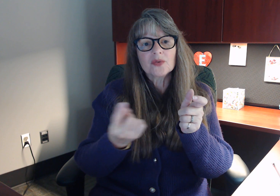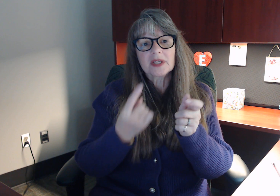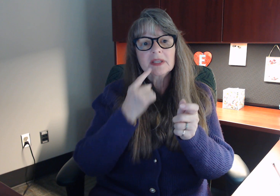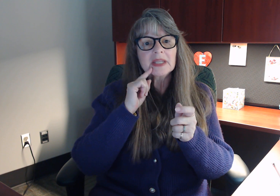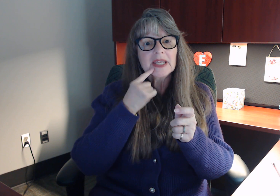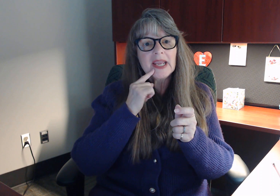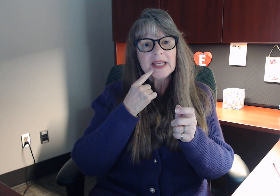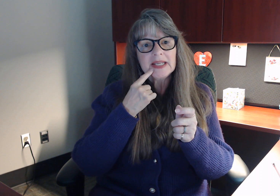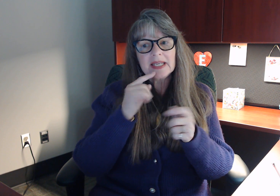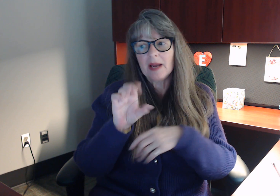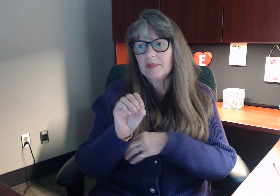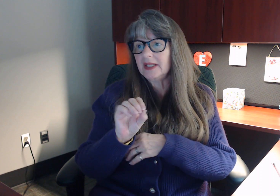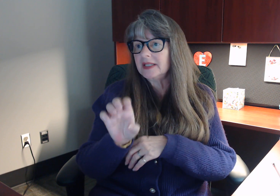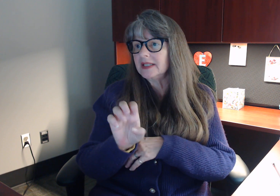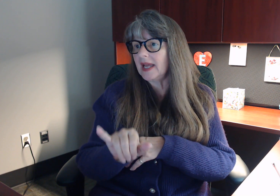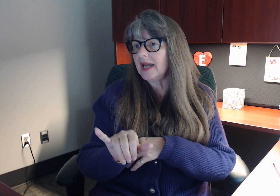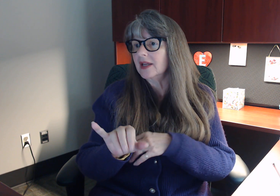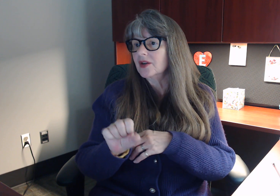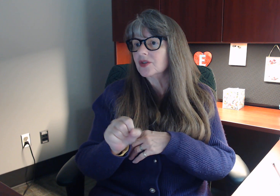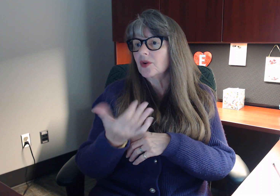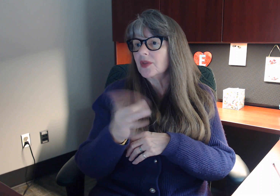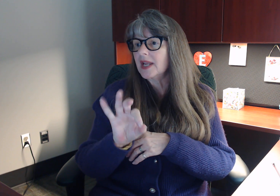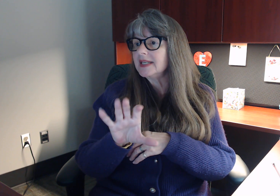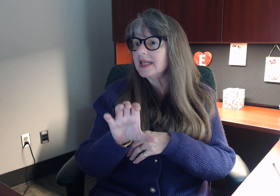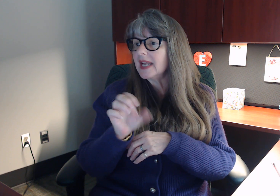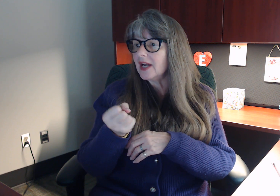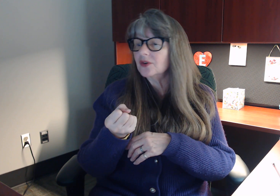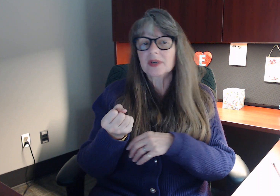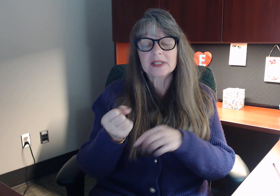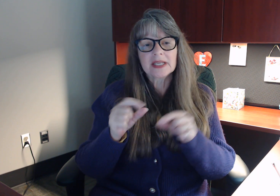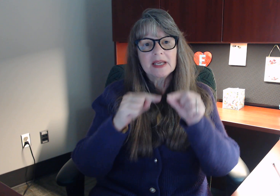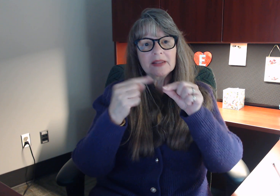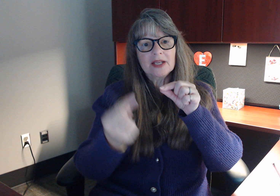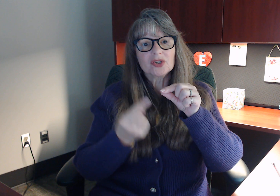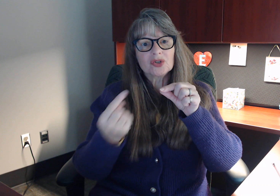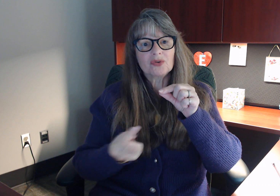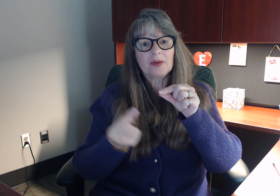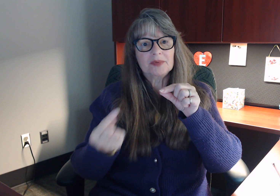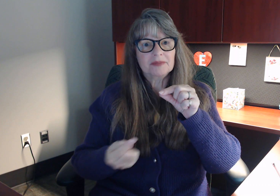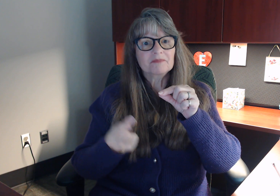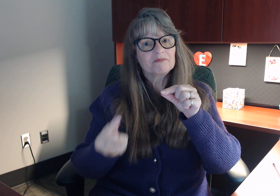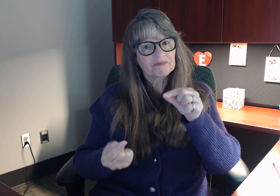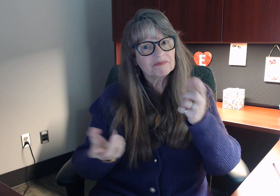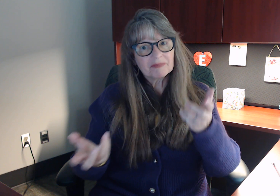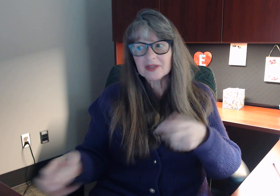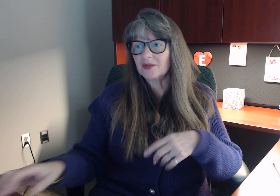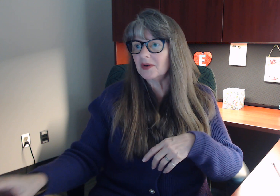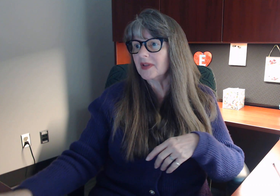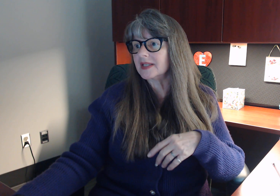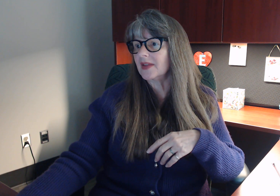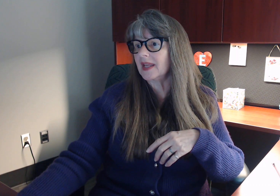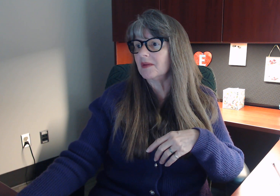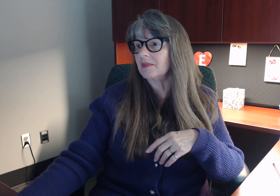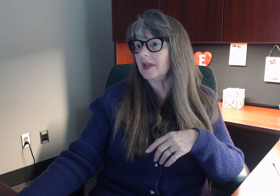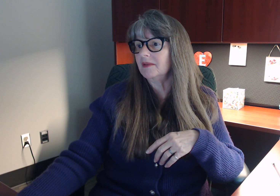the candy company did that. So the 1900s, they striped it. So anyway, that's how that came to be.